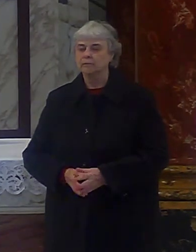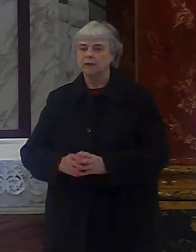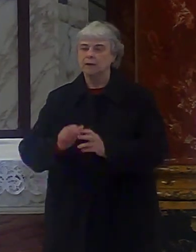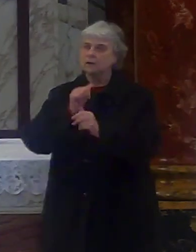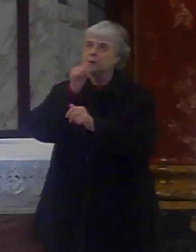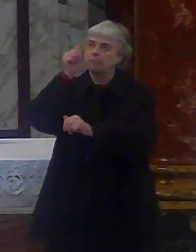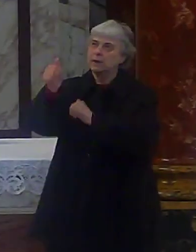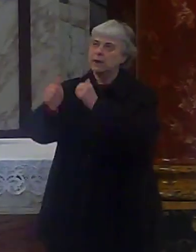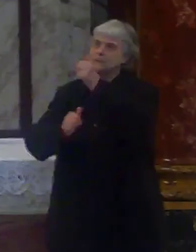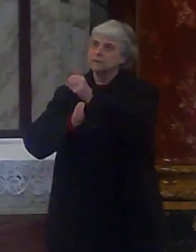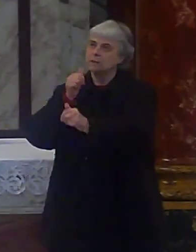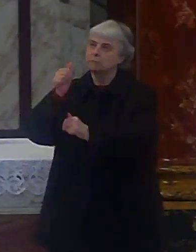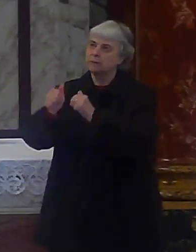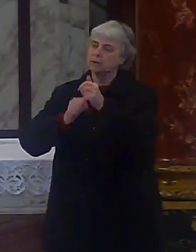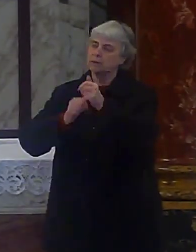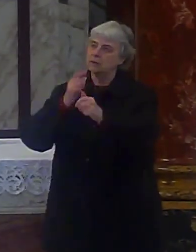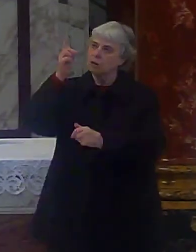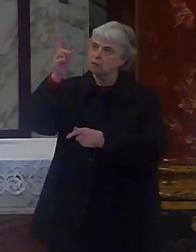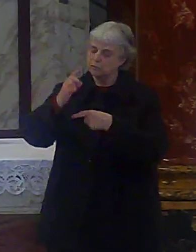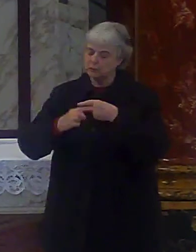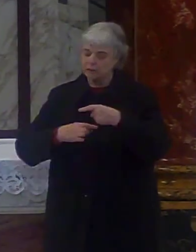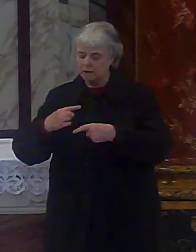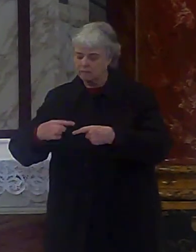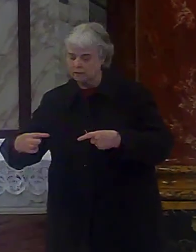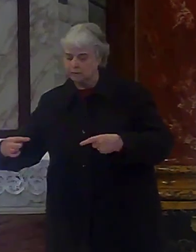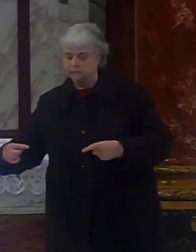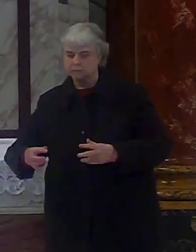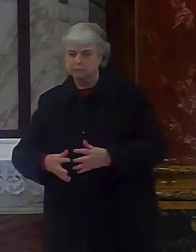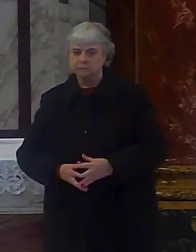life let us be god